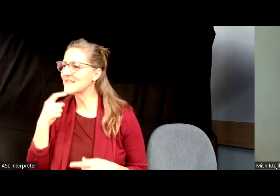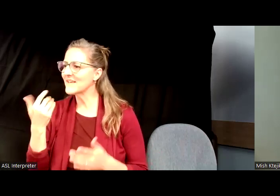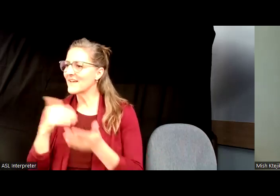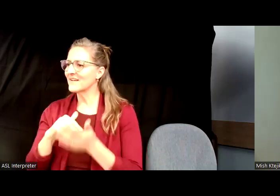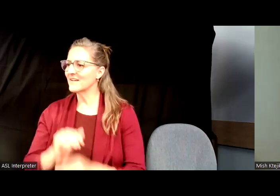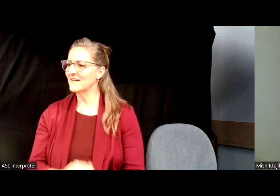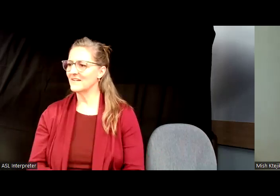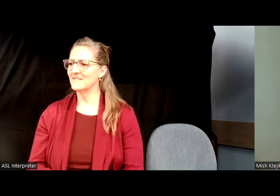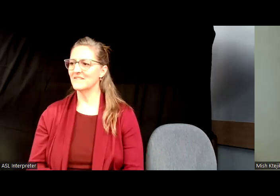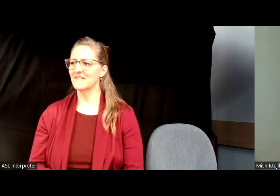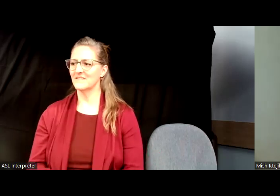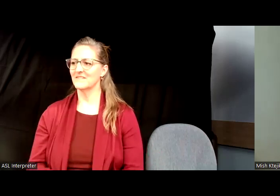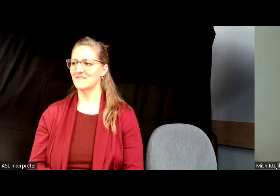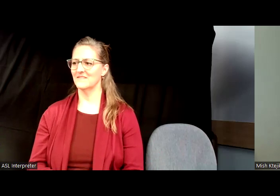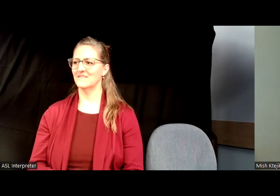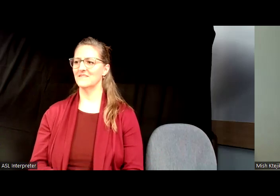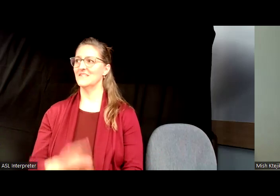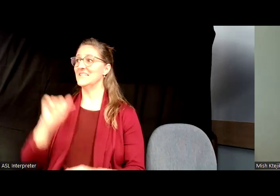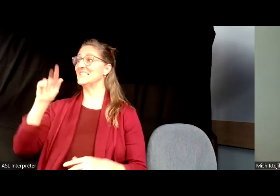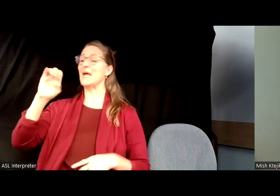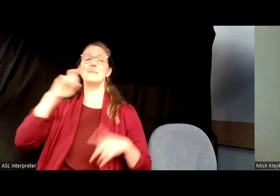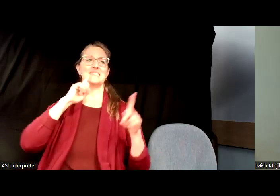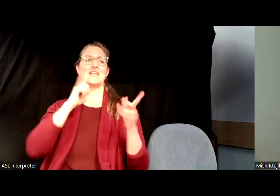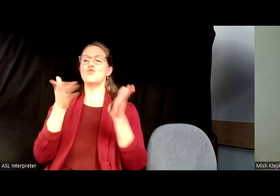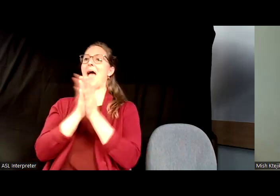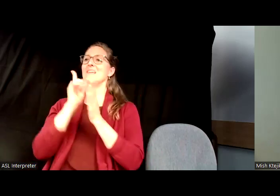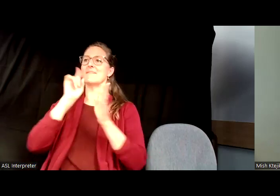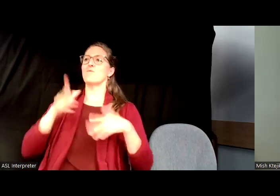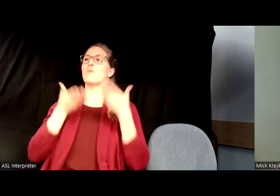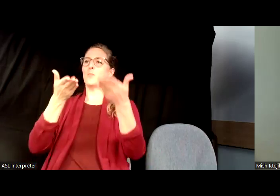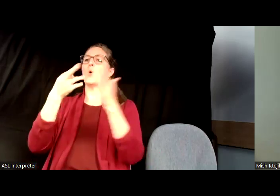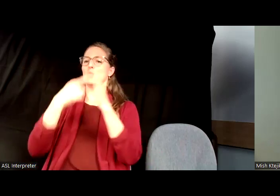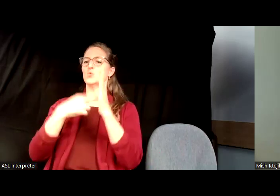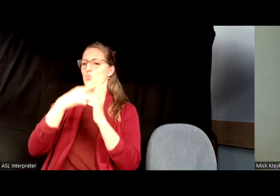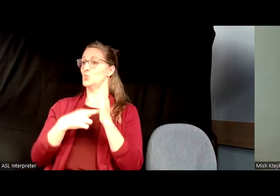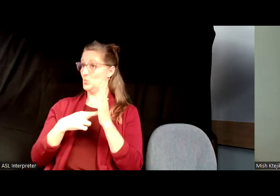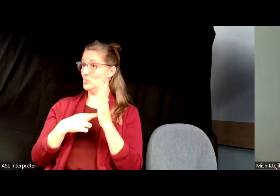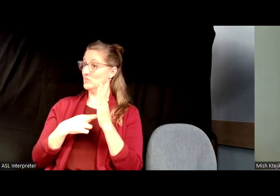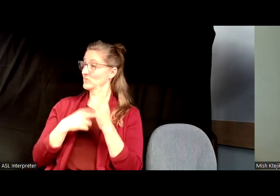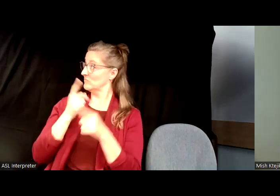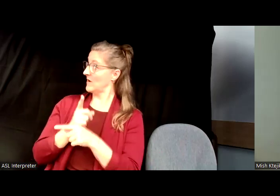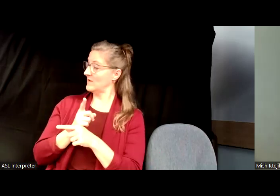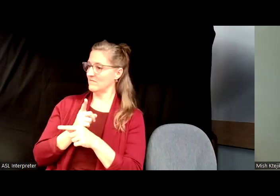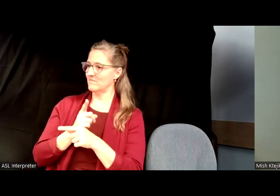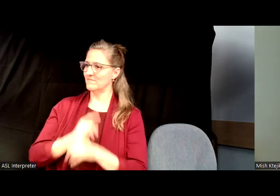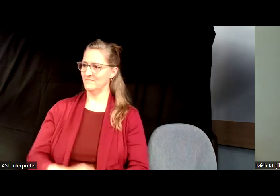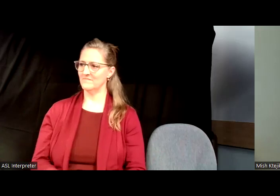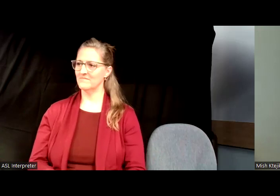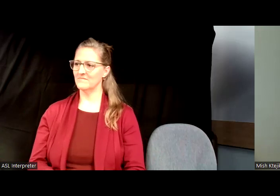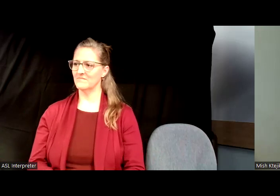You're asking if we can put in the proposed rules, And that's all. and I think there's a question up there.